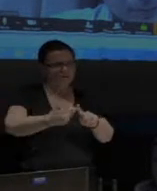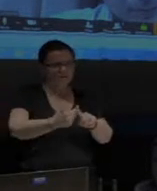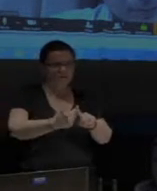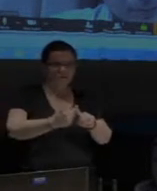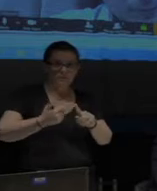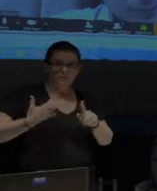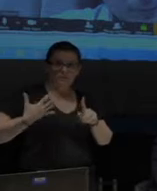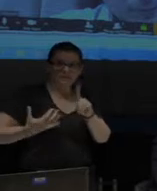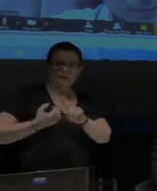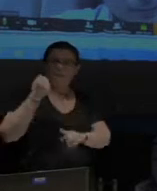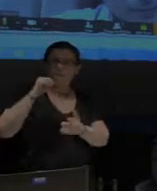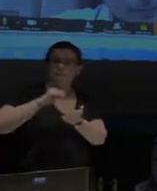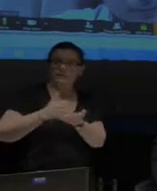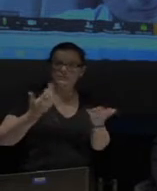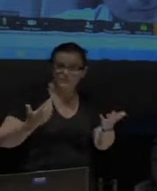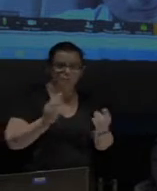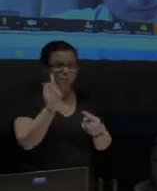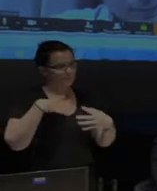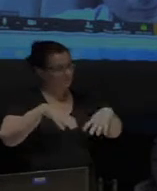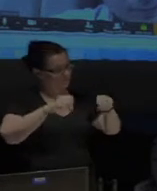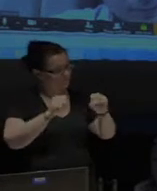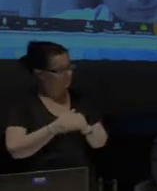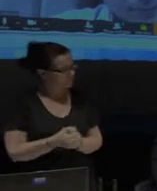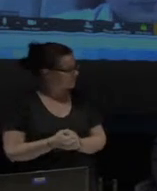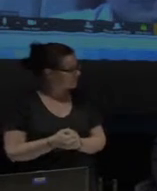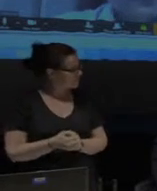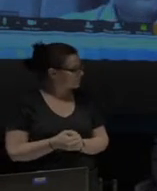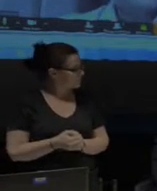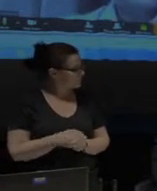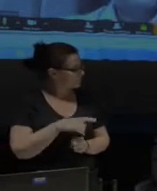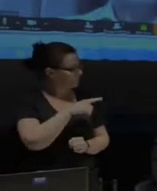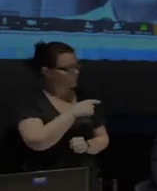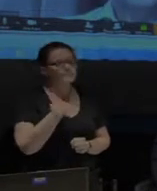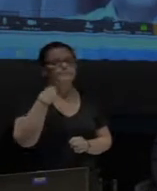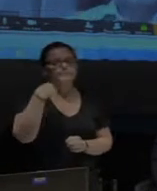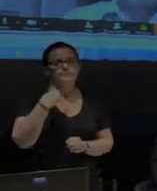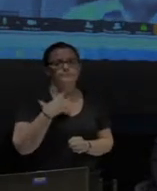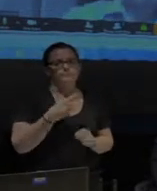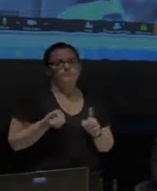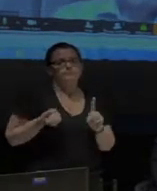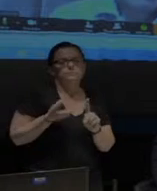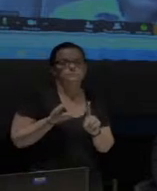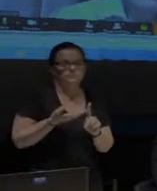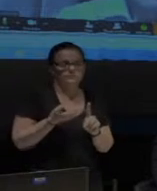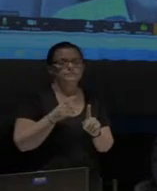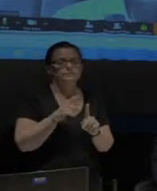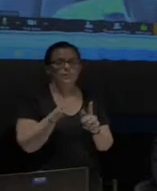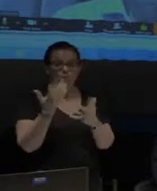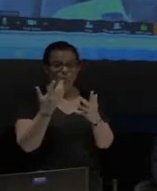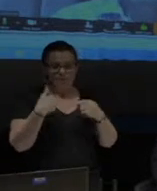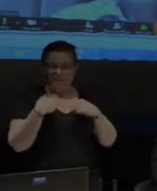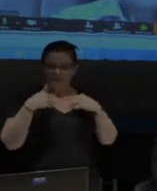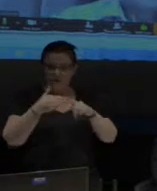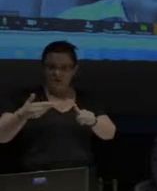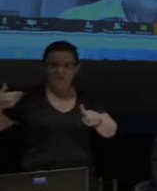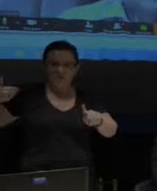right? Who wants to kick off? Mark, I might just make a point. It's not so much where we are on the